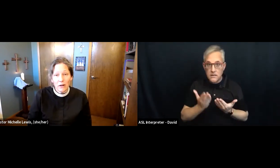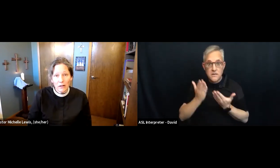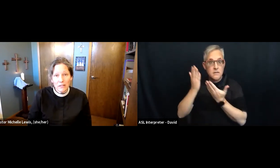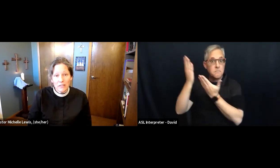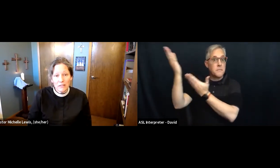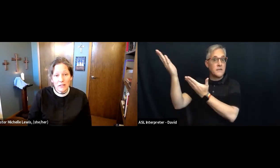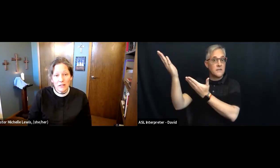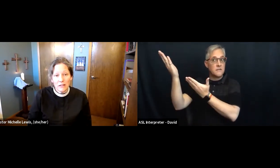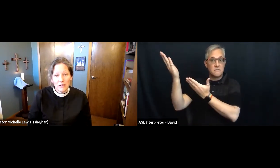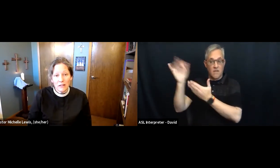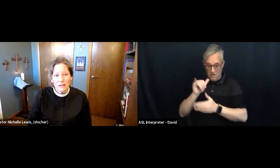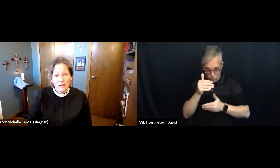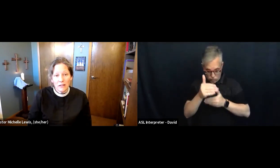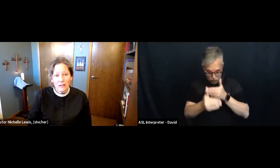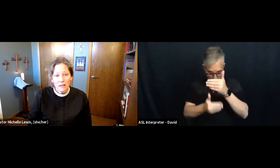breaks our hearts.